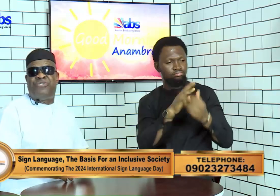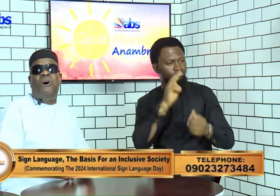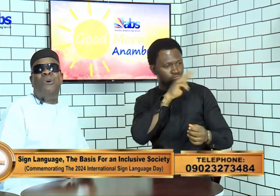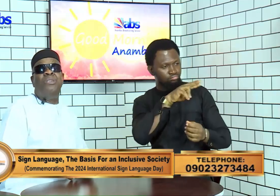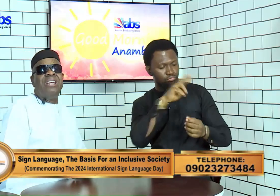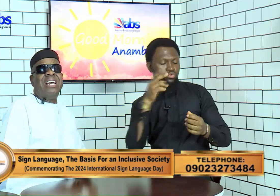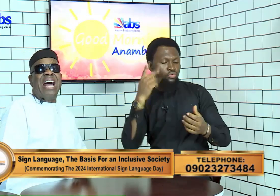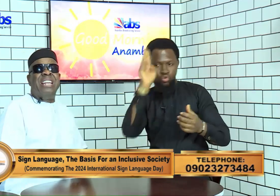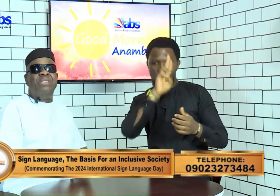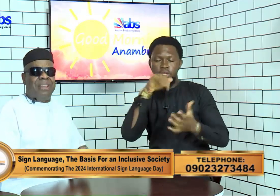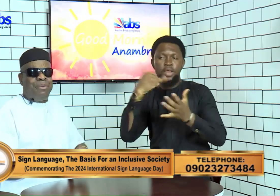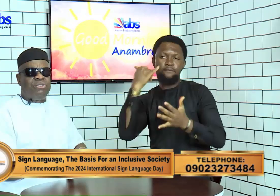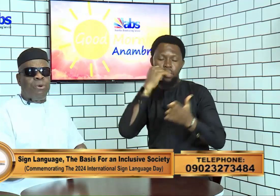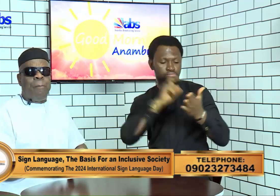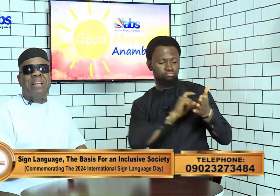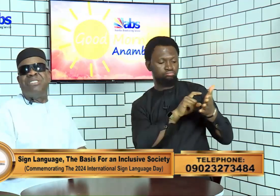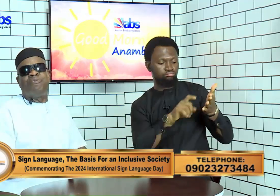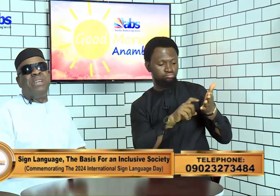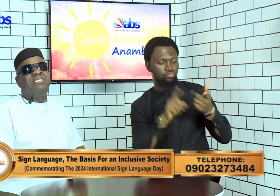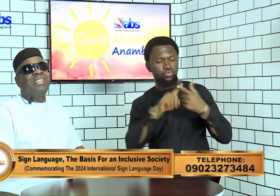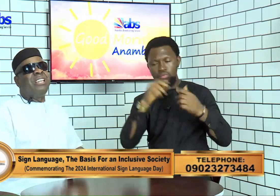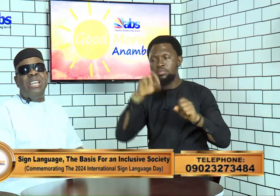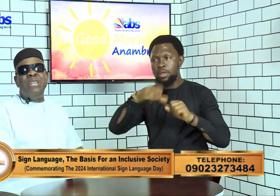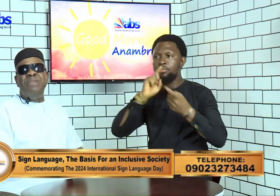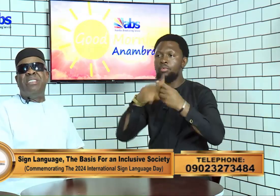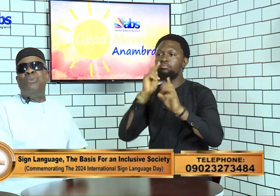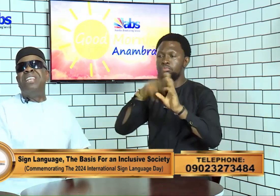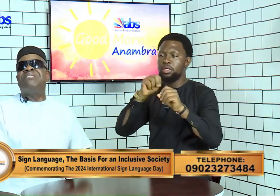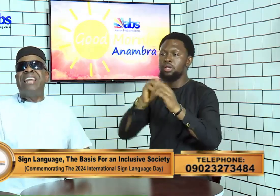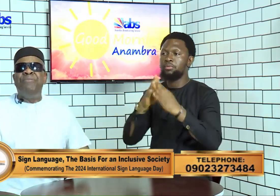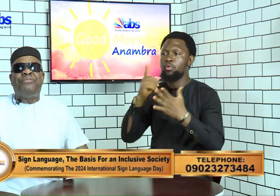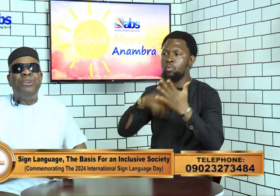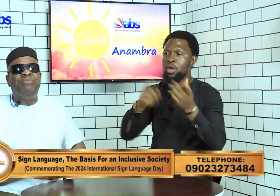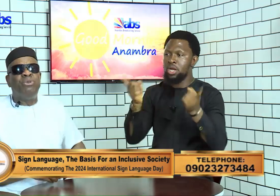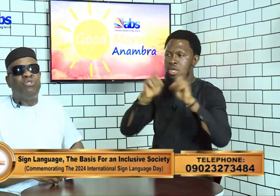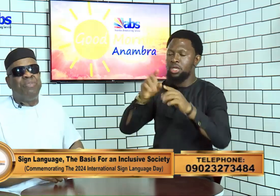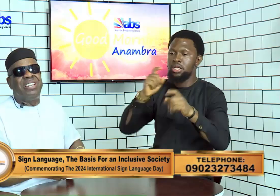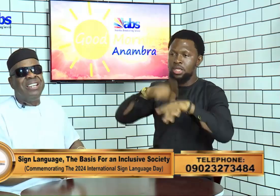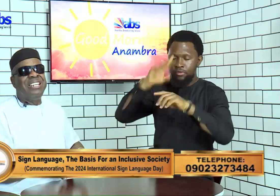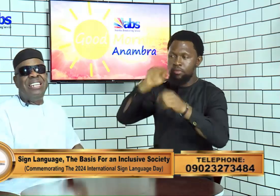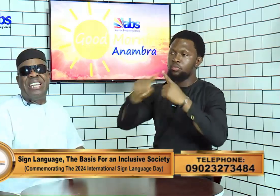his phone and is able to participate in the meeting. When it's time for him to